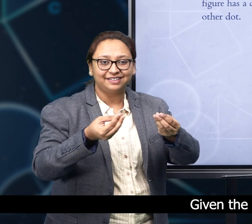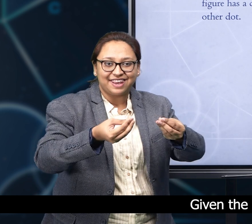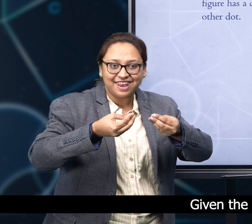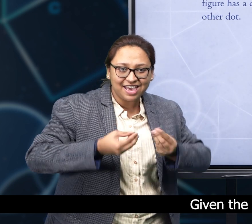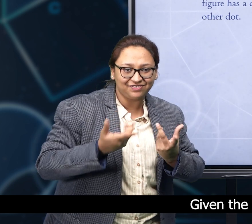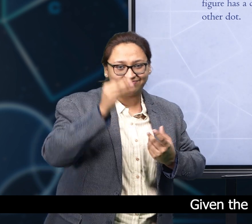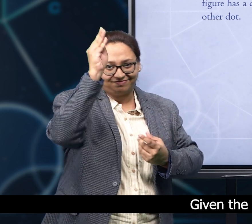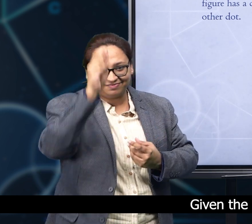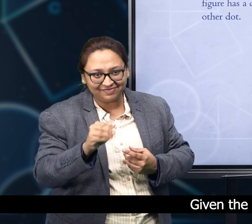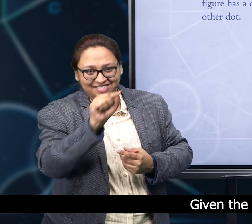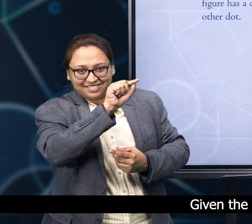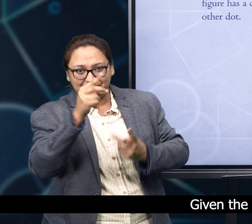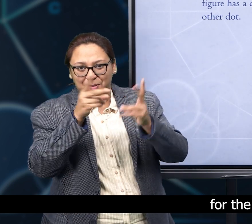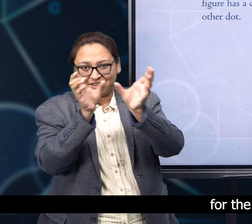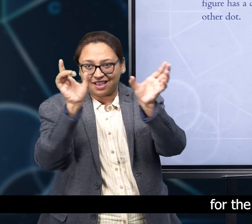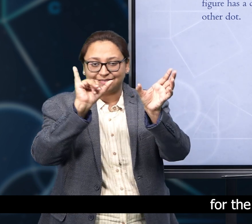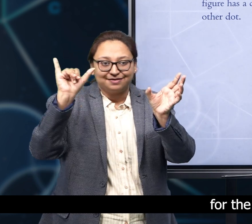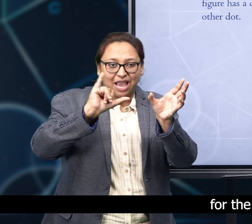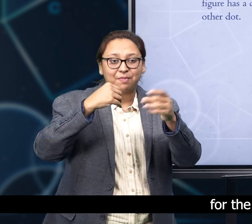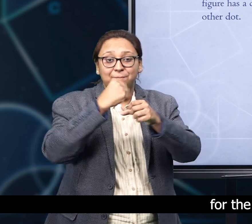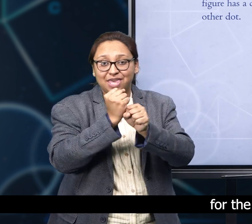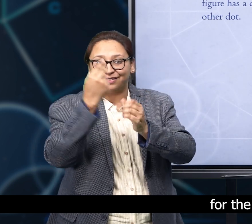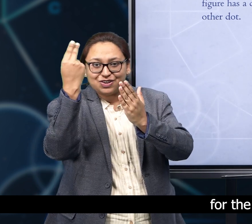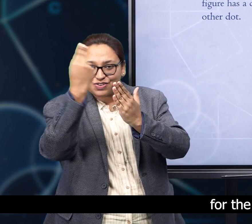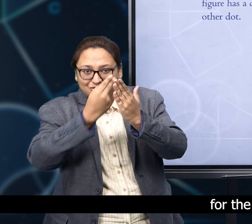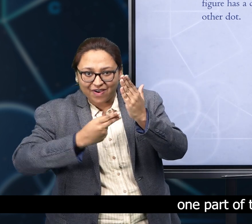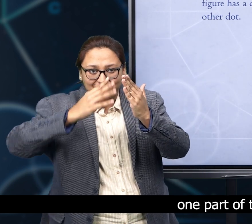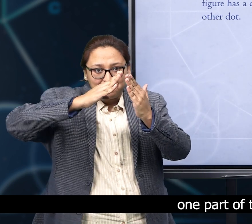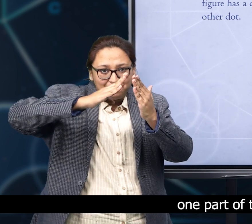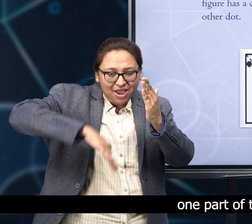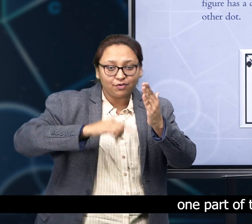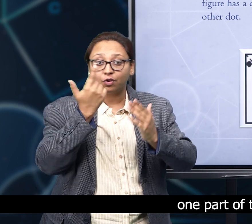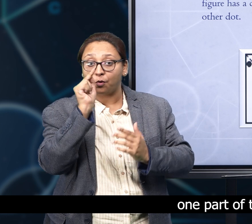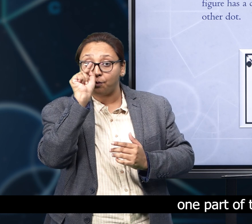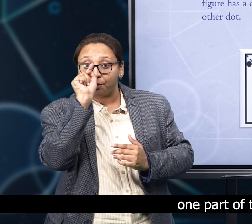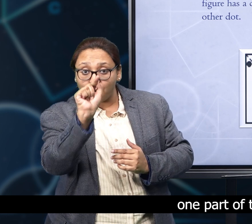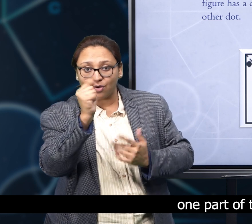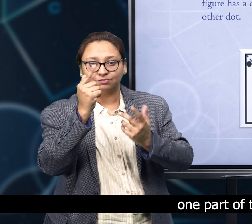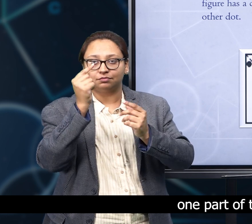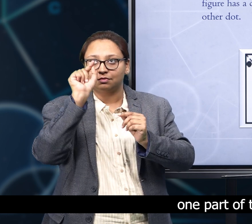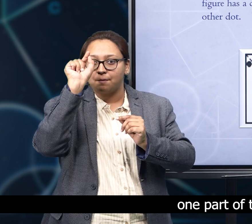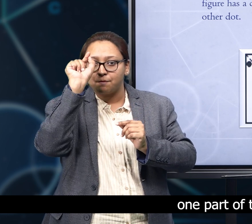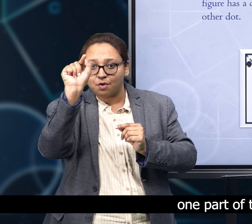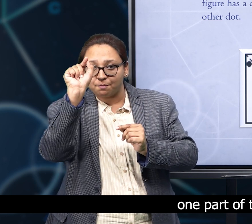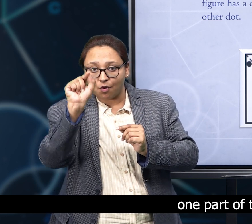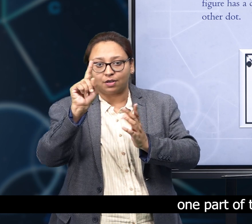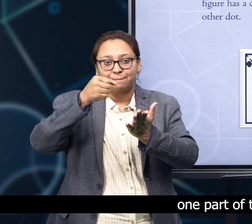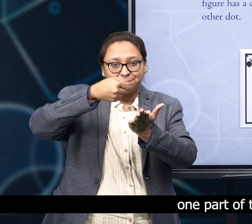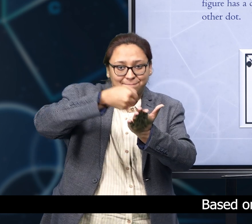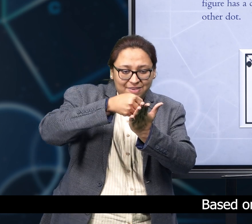Given the axis of symmetry for the figures below, one part of the figure has a dot. Based